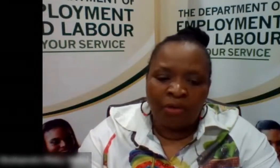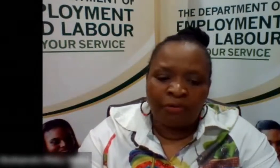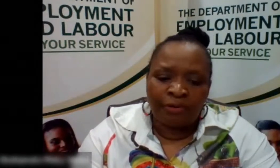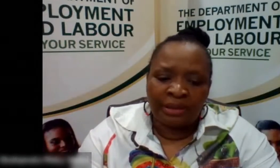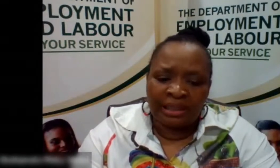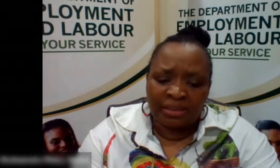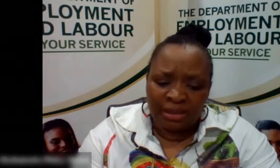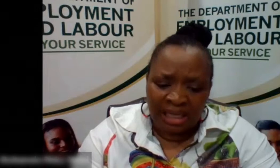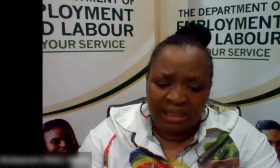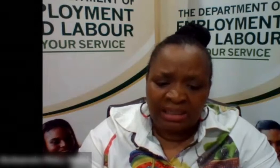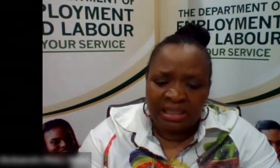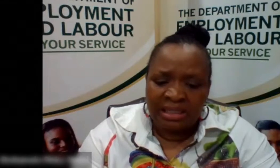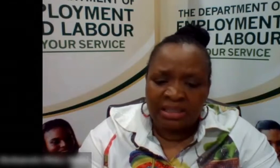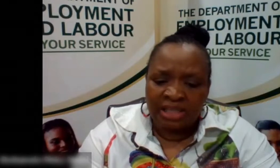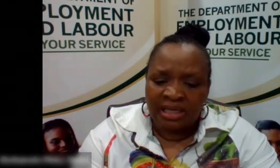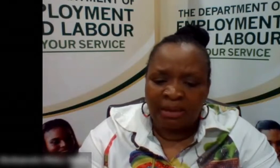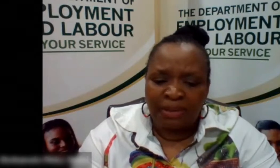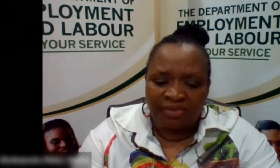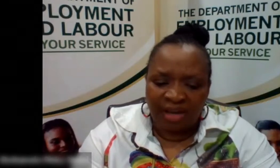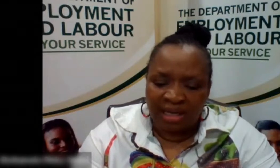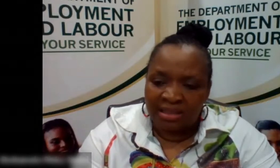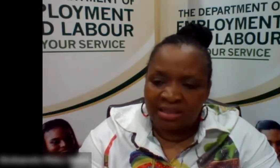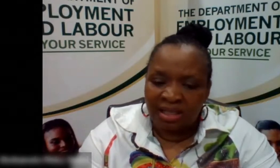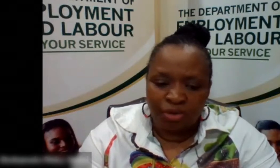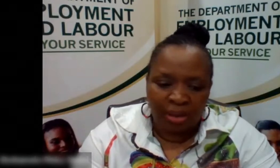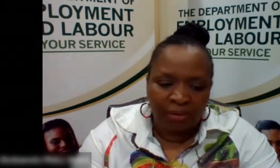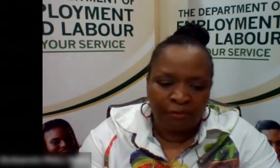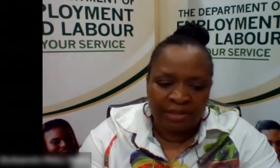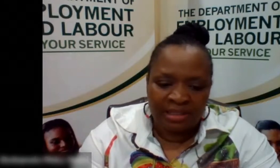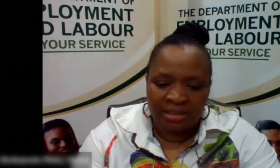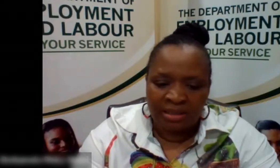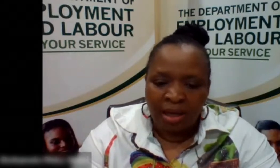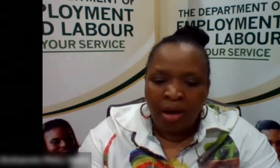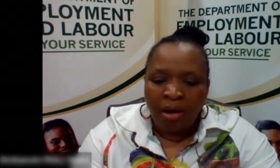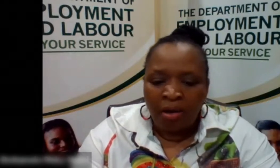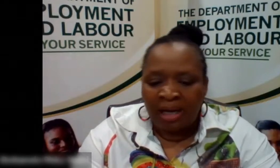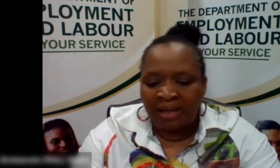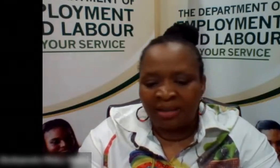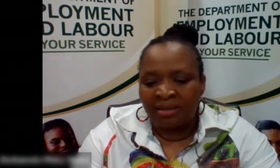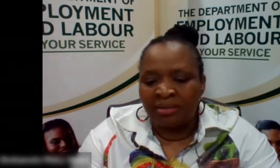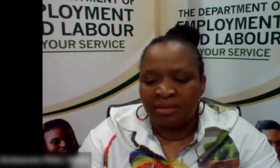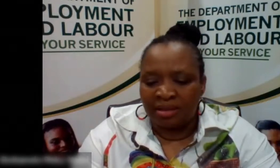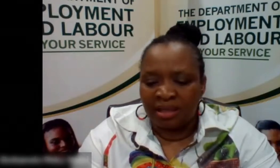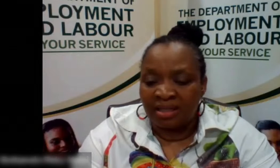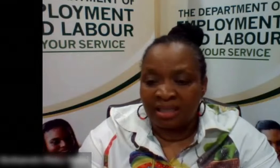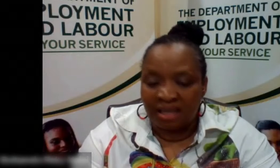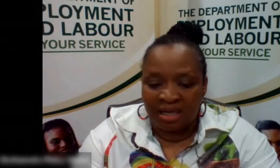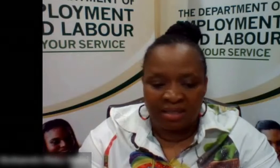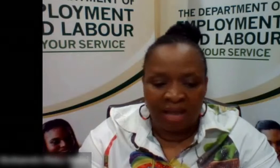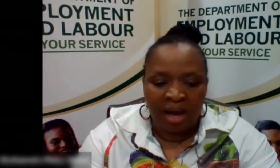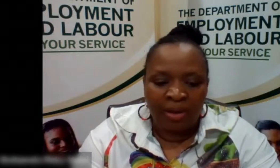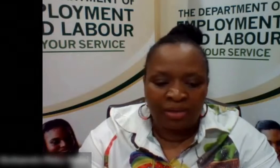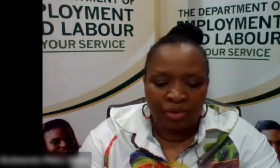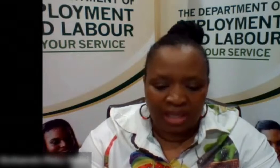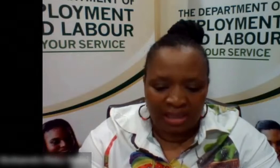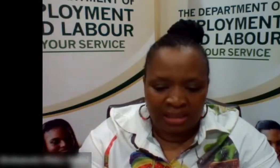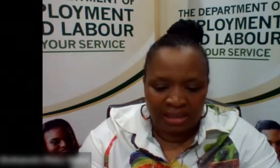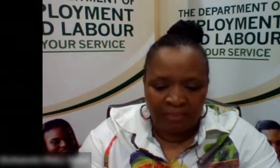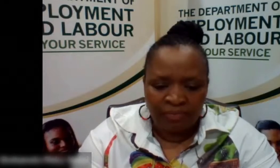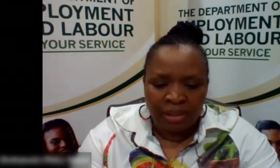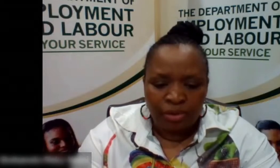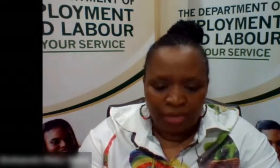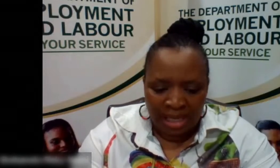of criminality, gender-based violence, sexual offenses, all other ills characterize our